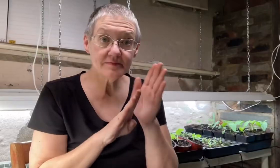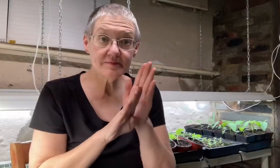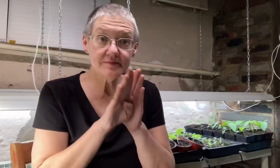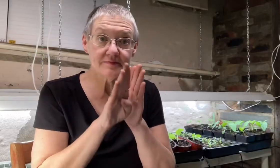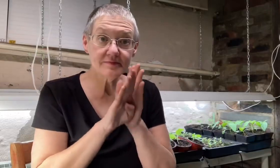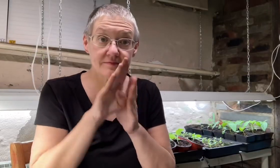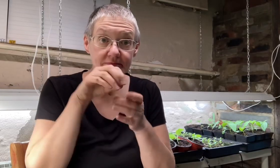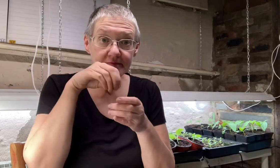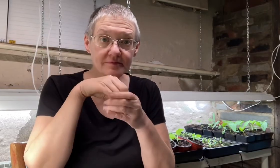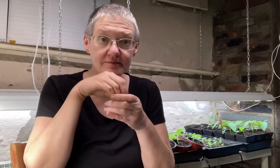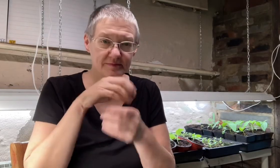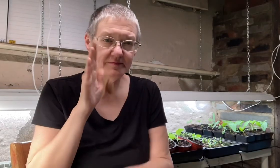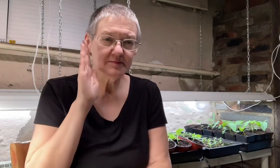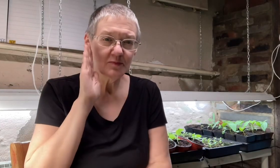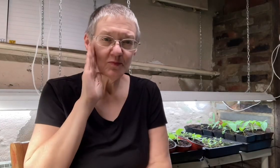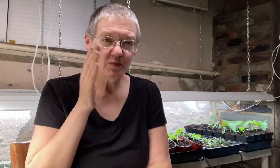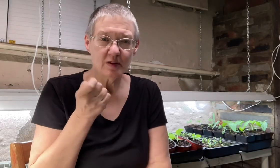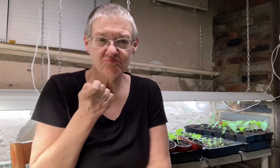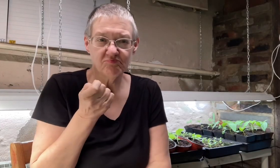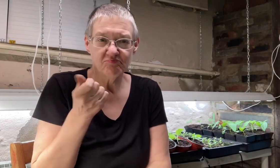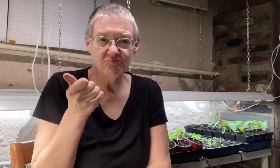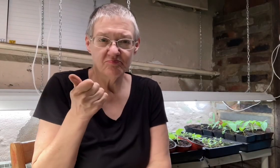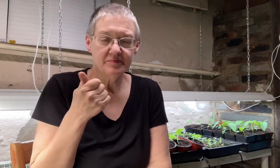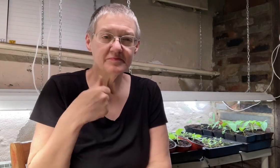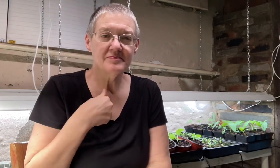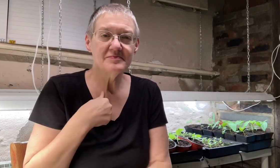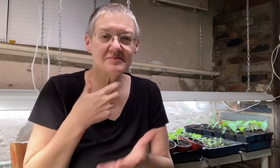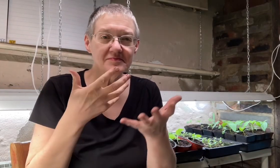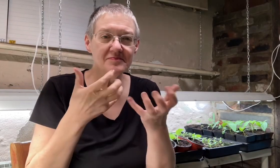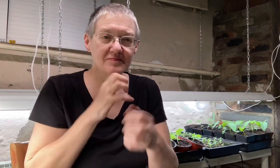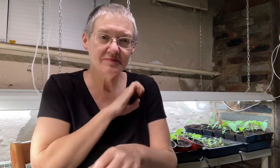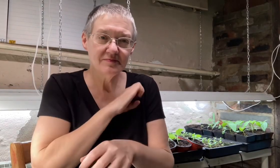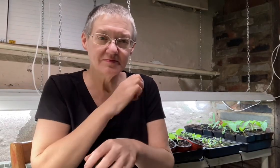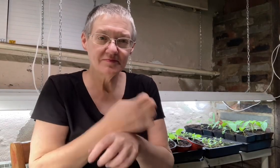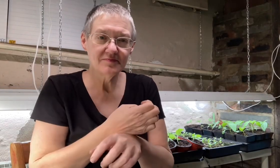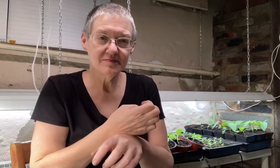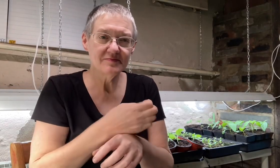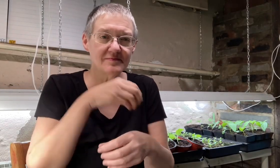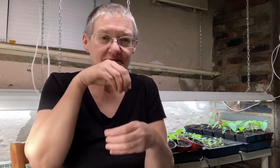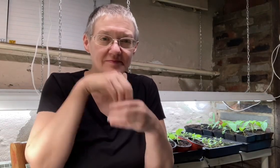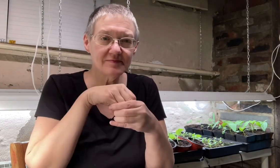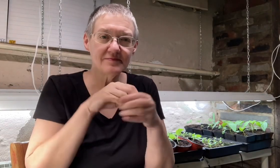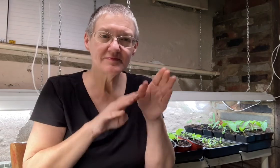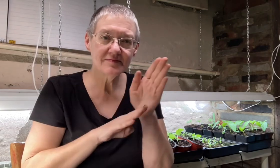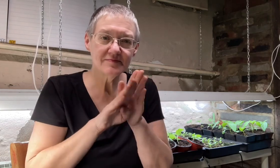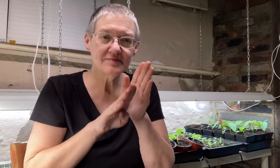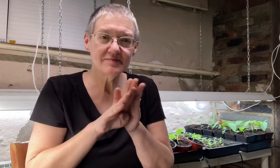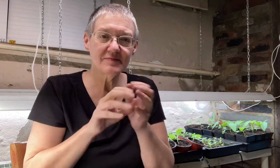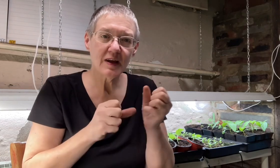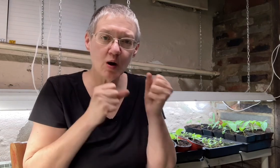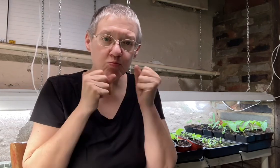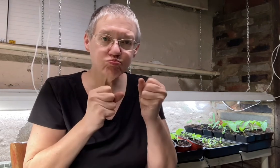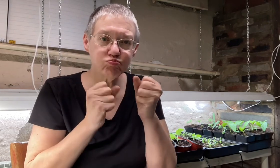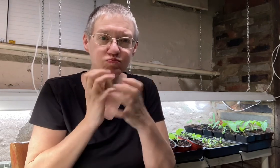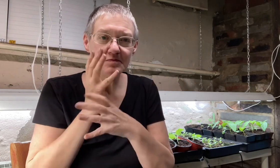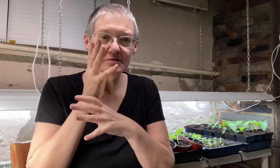And if they flower inside, I'll remove those. I want the energy to grow into a strong